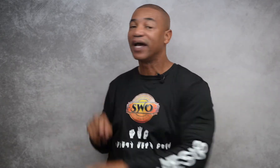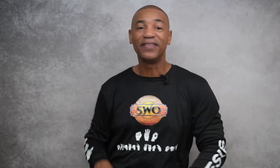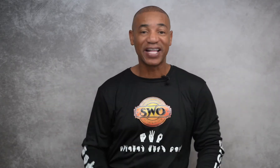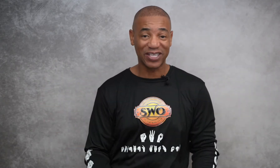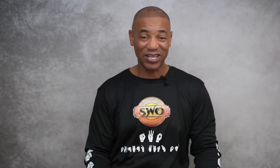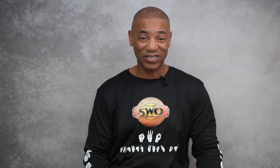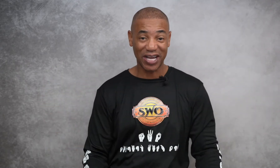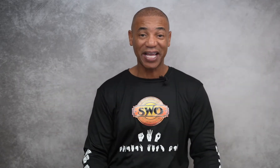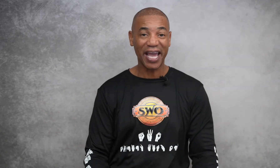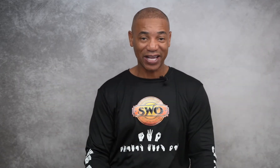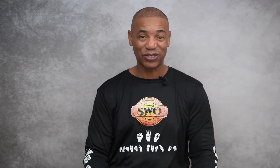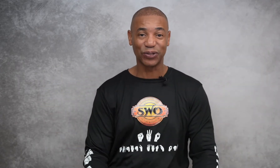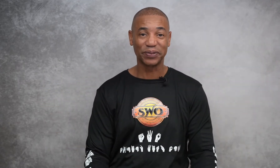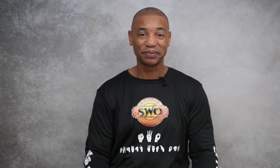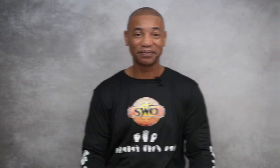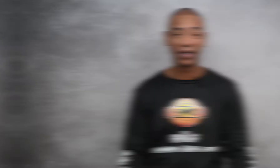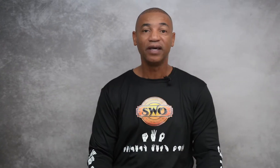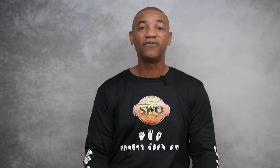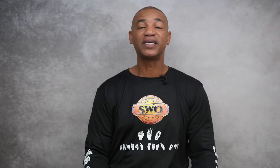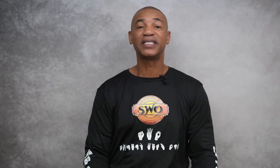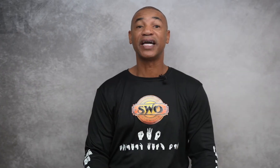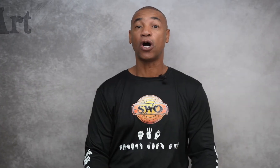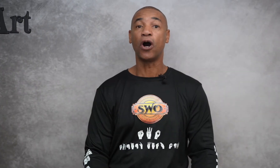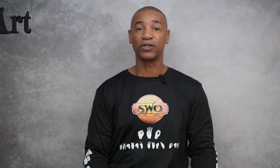That is how you sign answer. For the sign art,